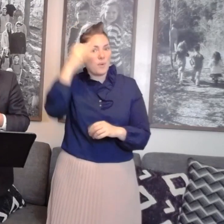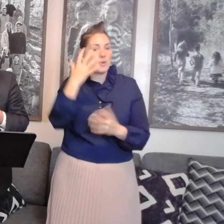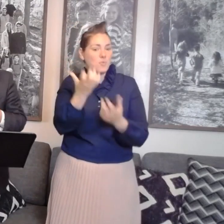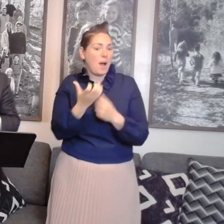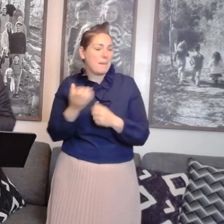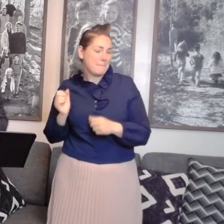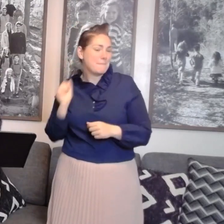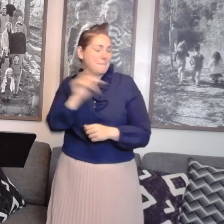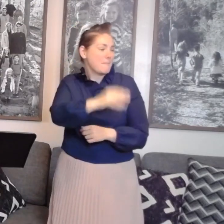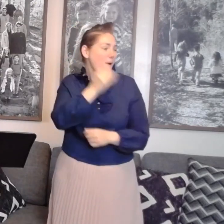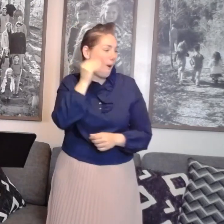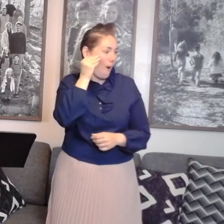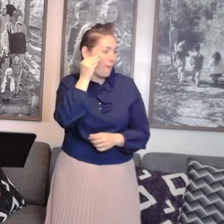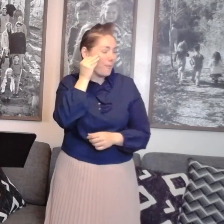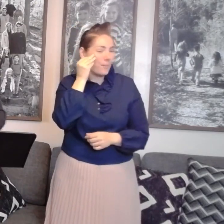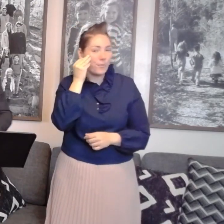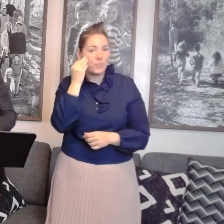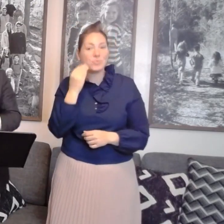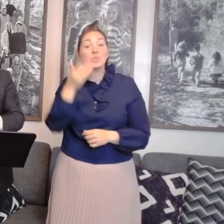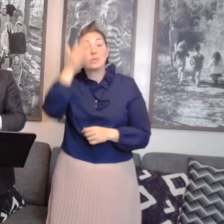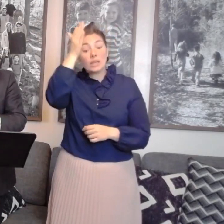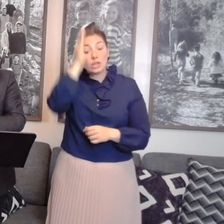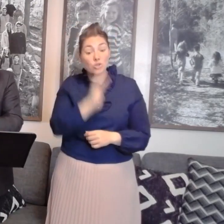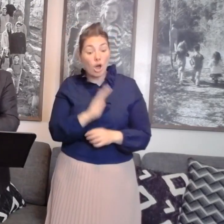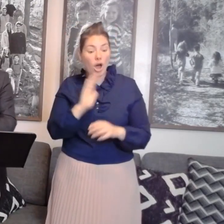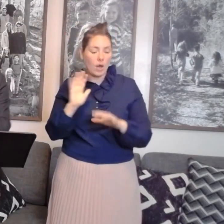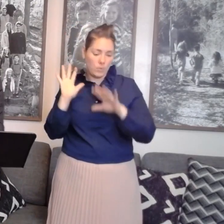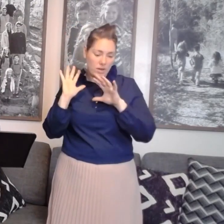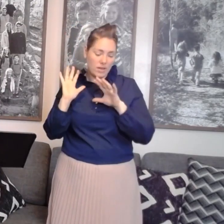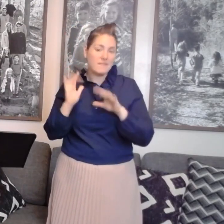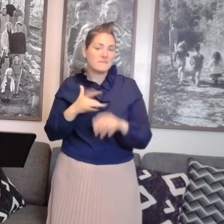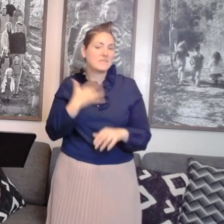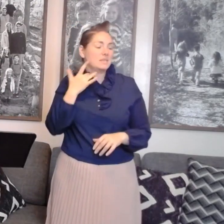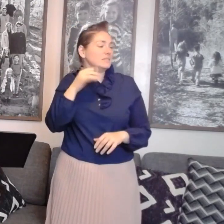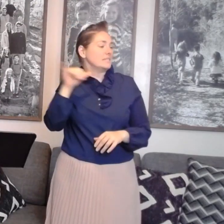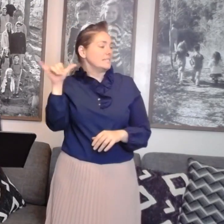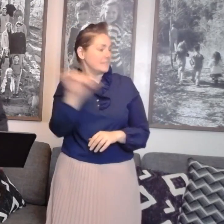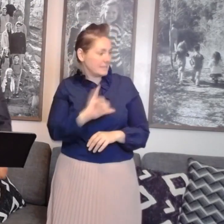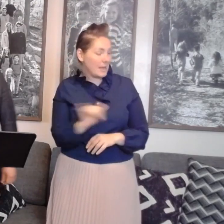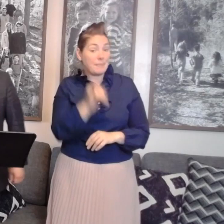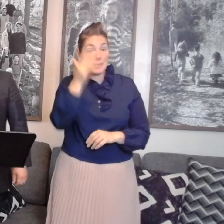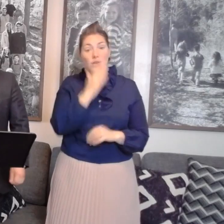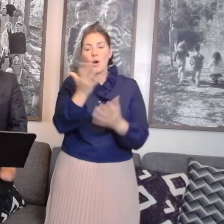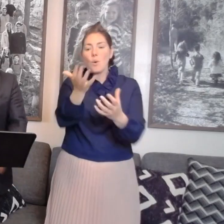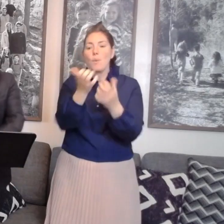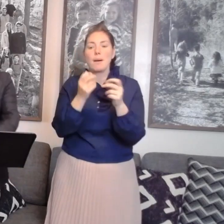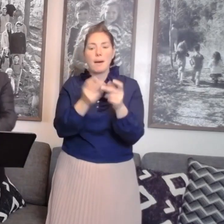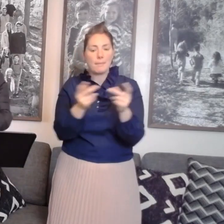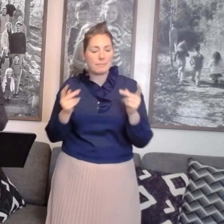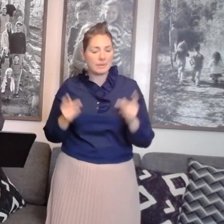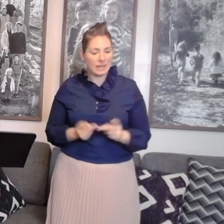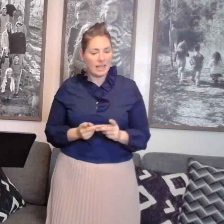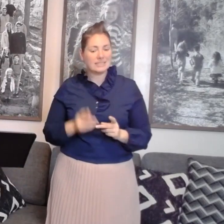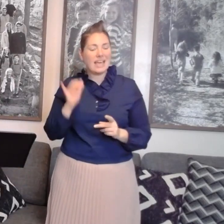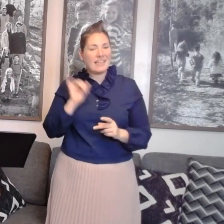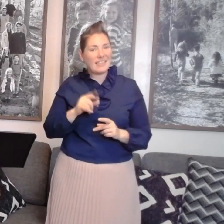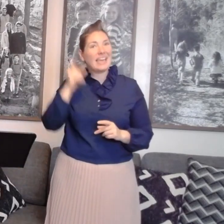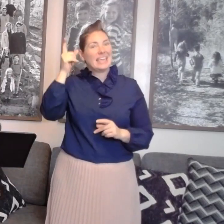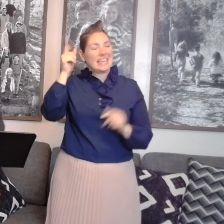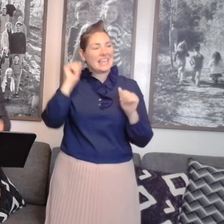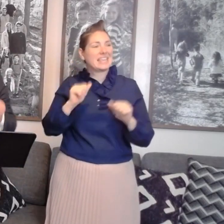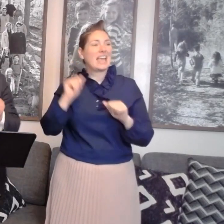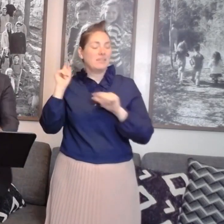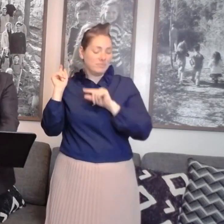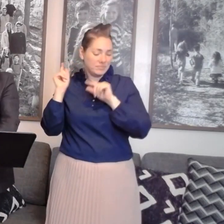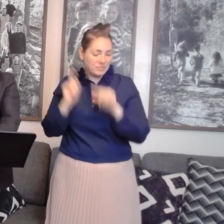to go home. And God feels the same way. He wants a place that he can